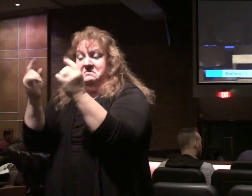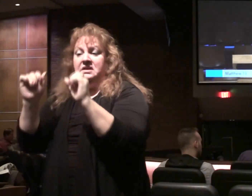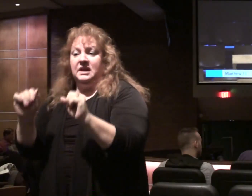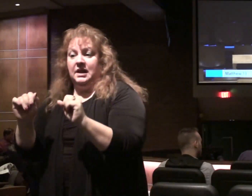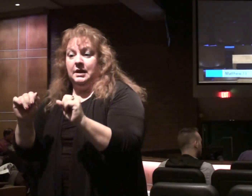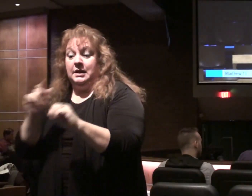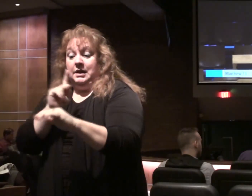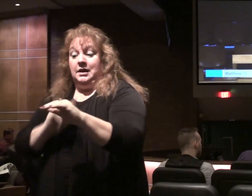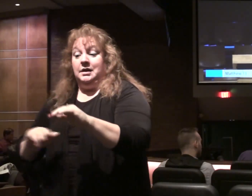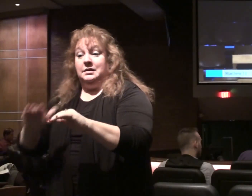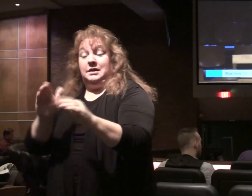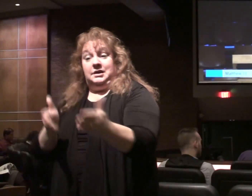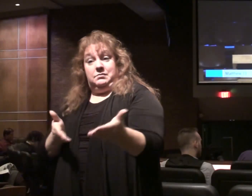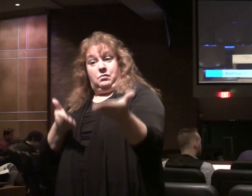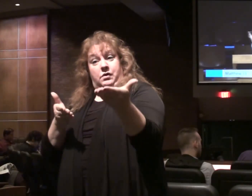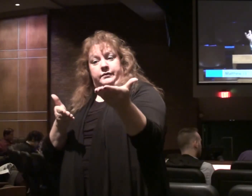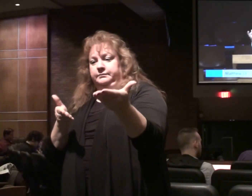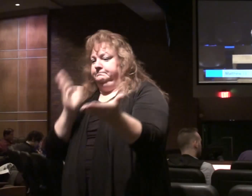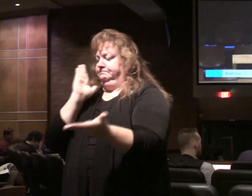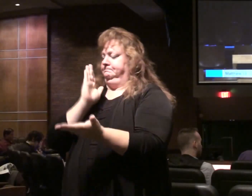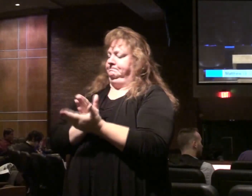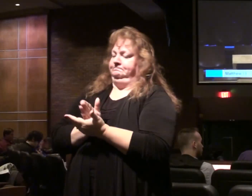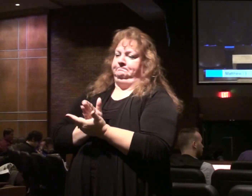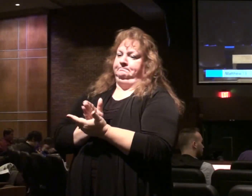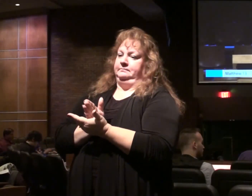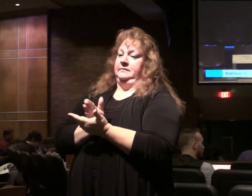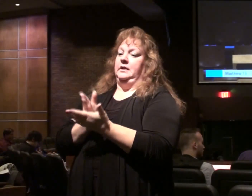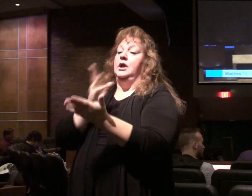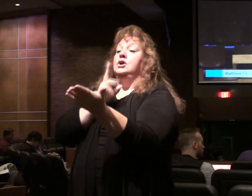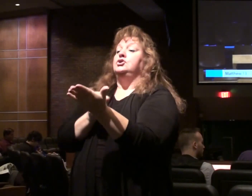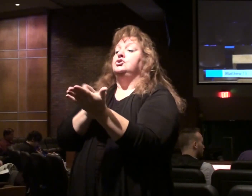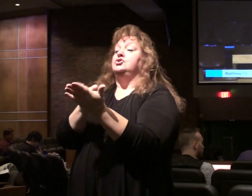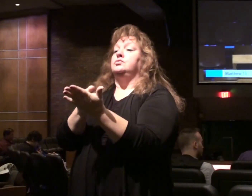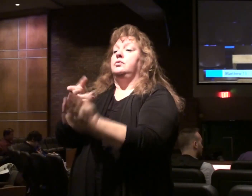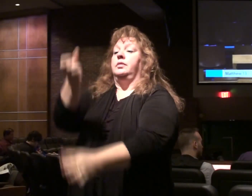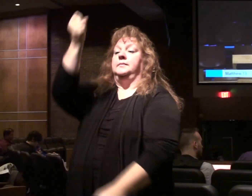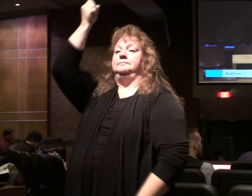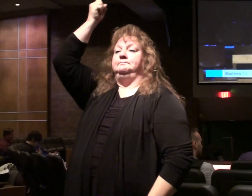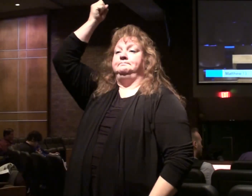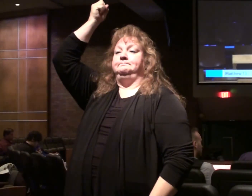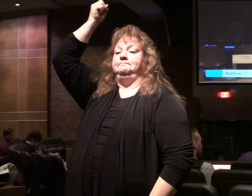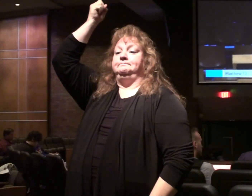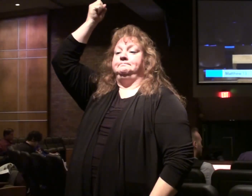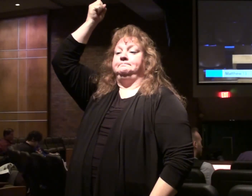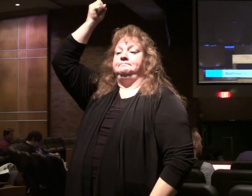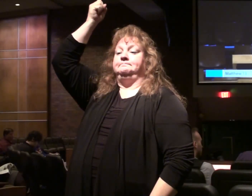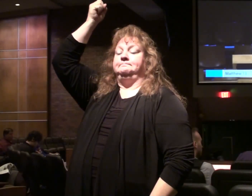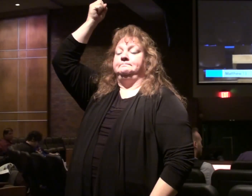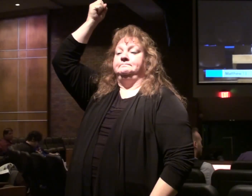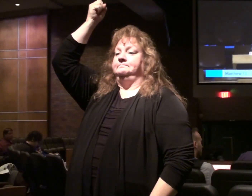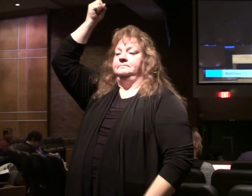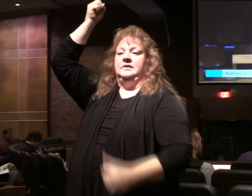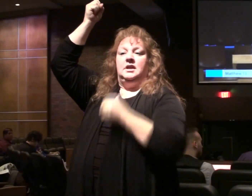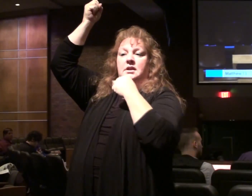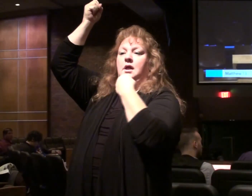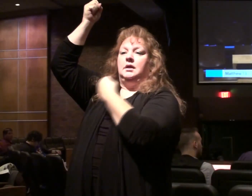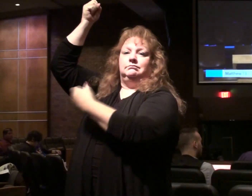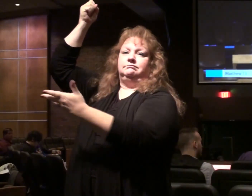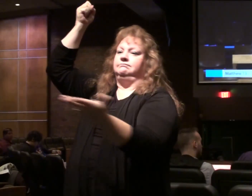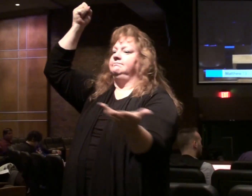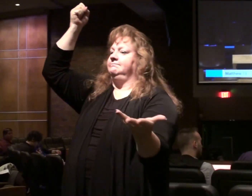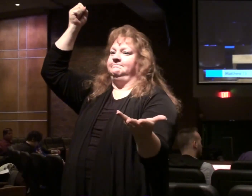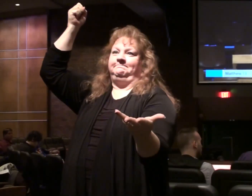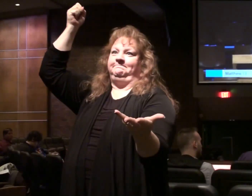is not an option for the nation. Truth is now going to be withheld from them rather than freely given to